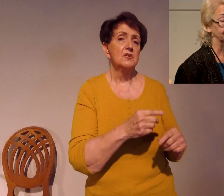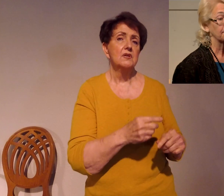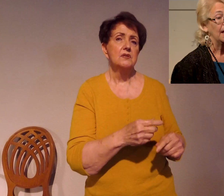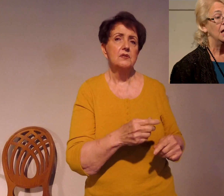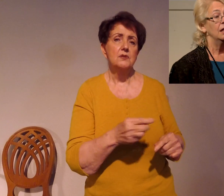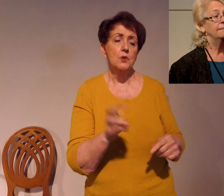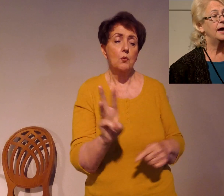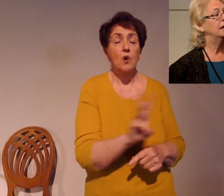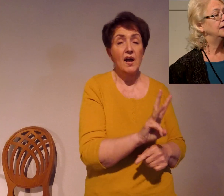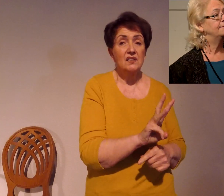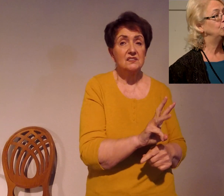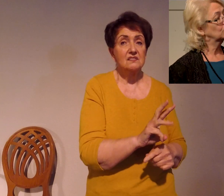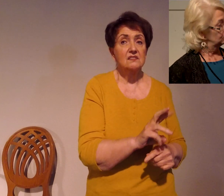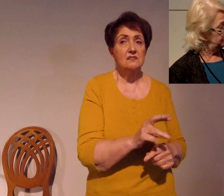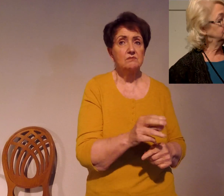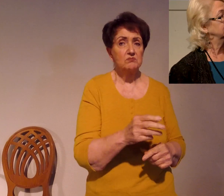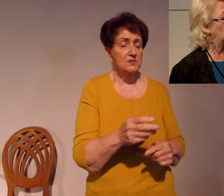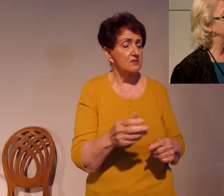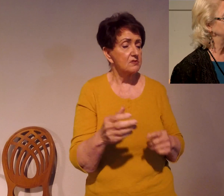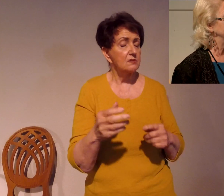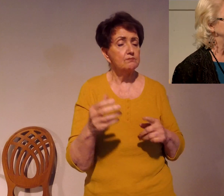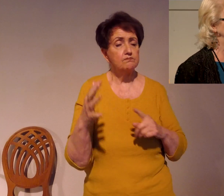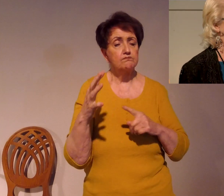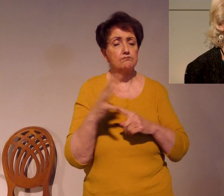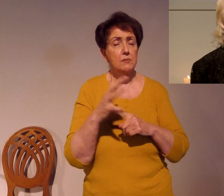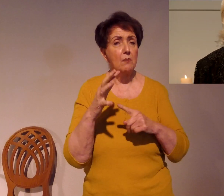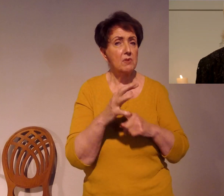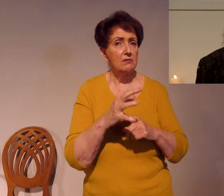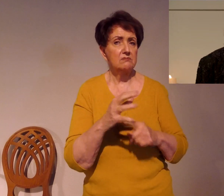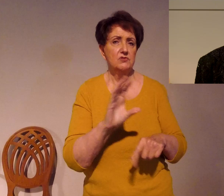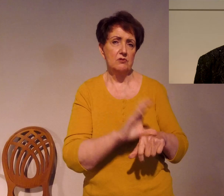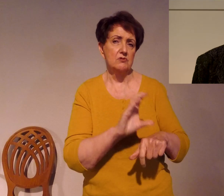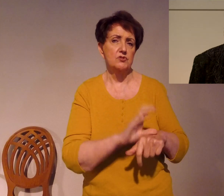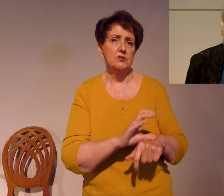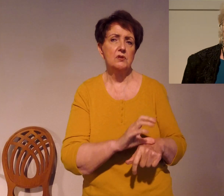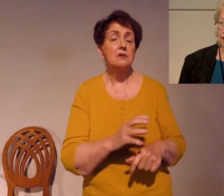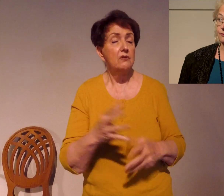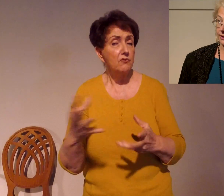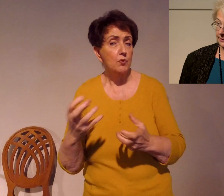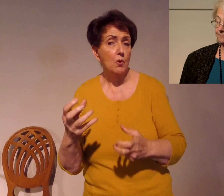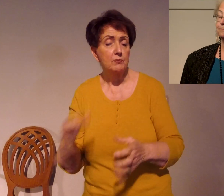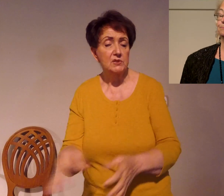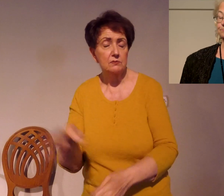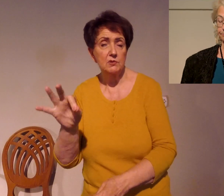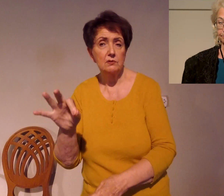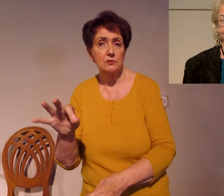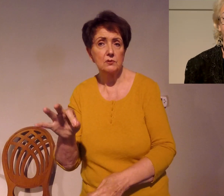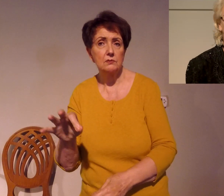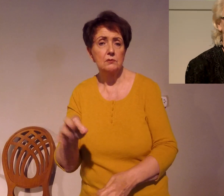West, then if you were really going to be spiritual, you took a vow of poverty